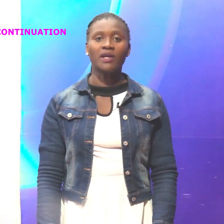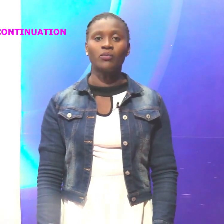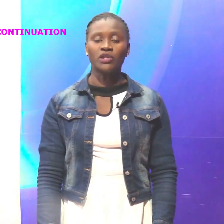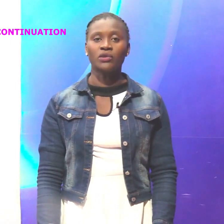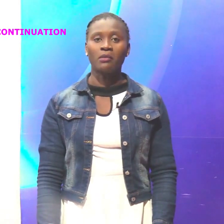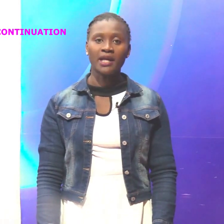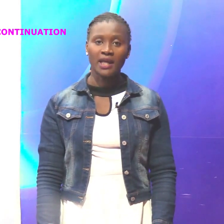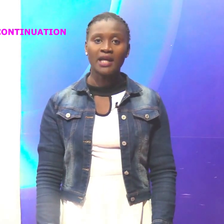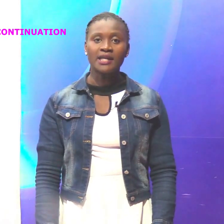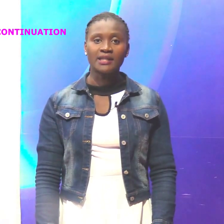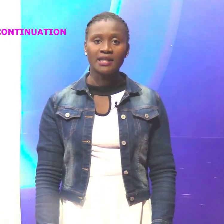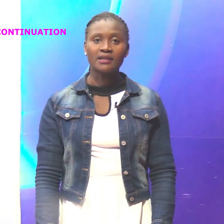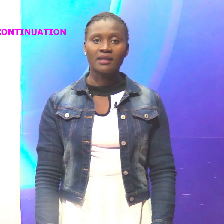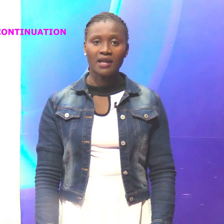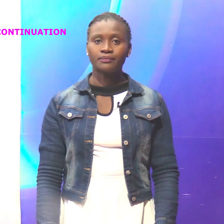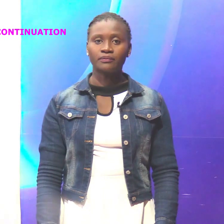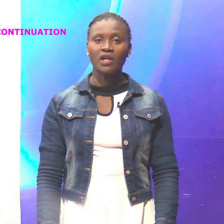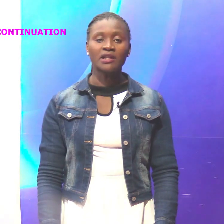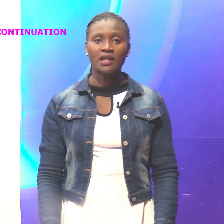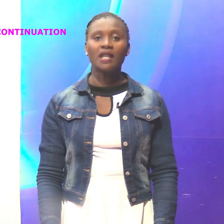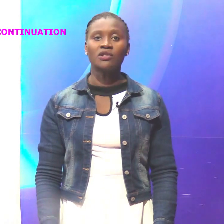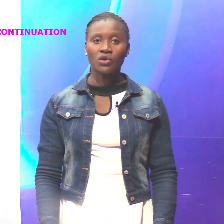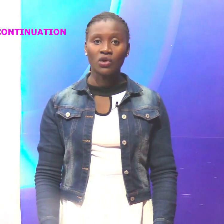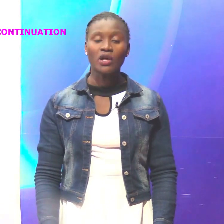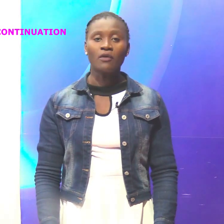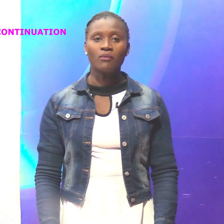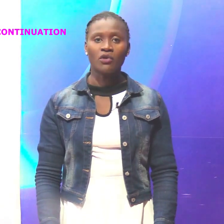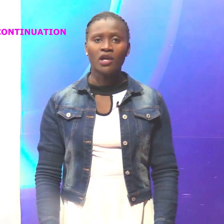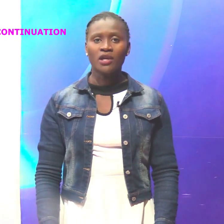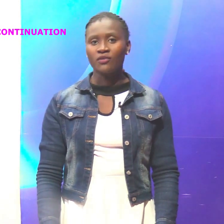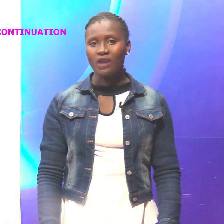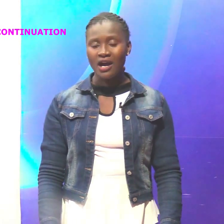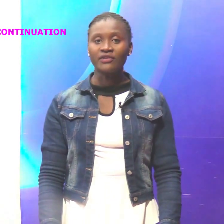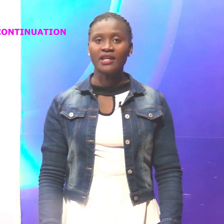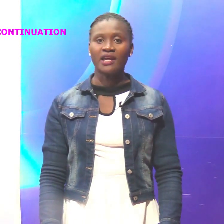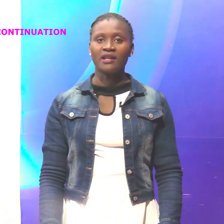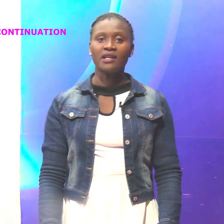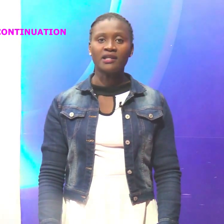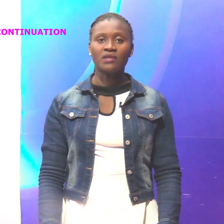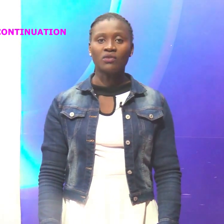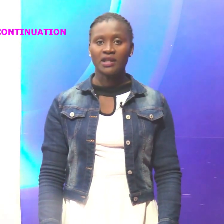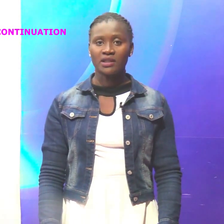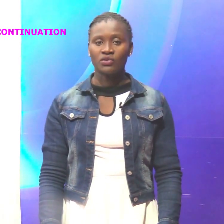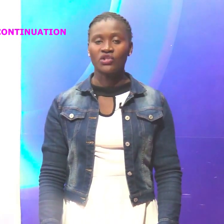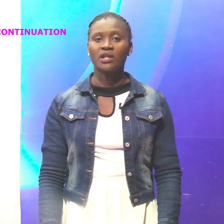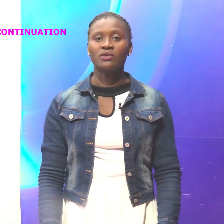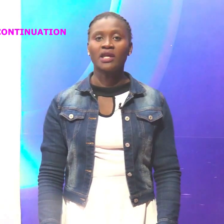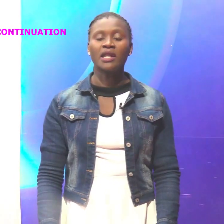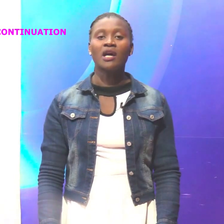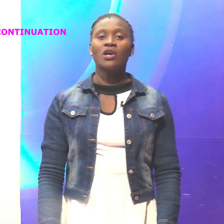on Monday 6:30, and enjoy more. If you have any ideas that you want us to share together, you want to